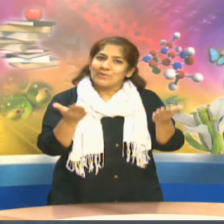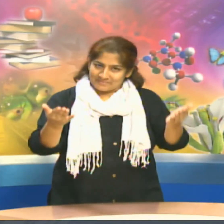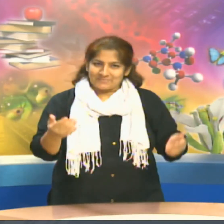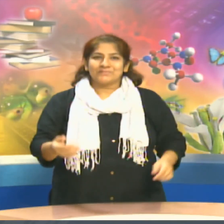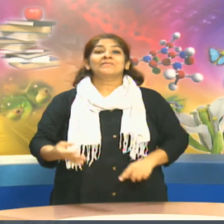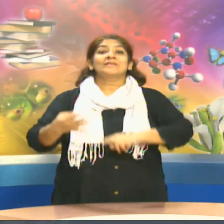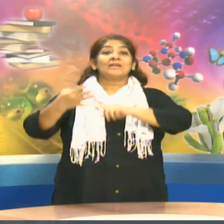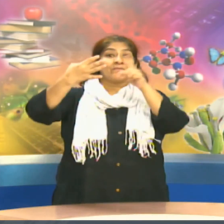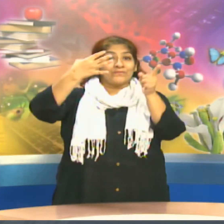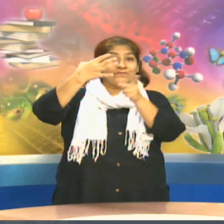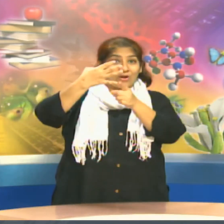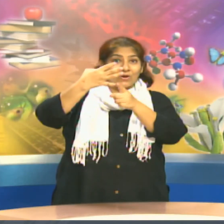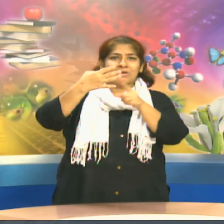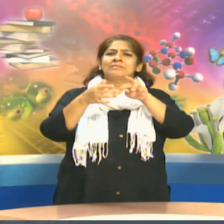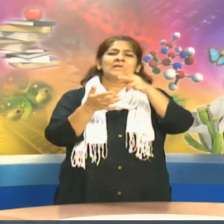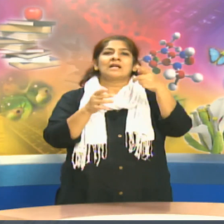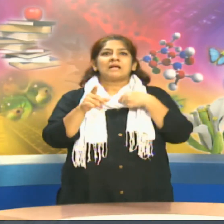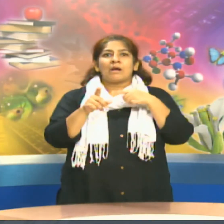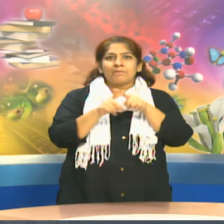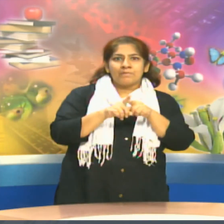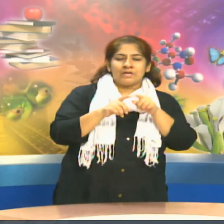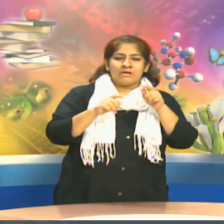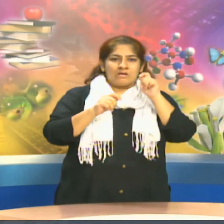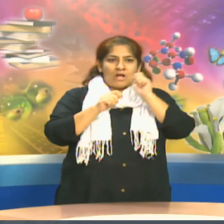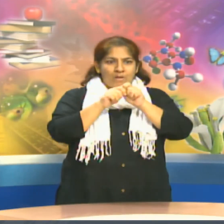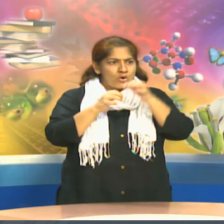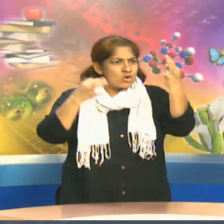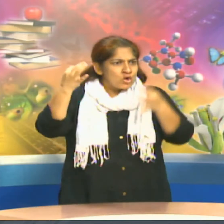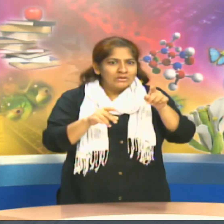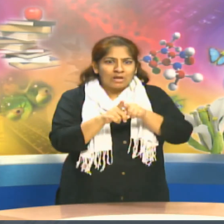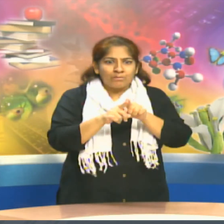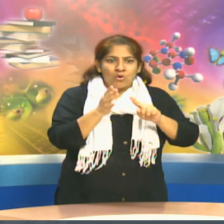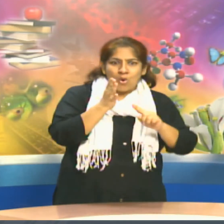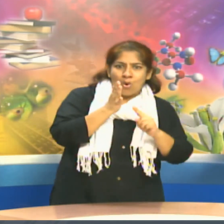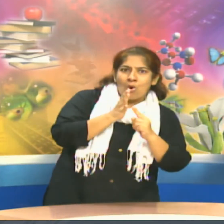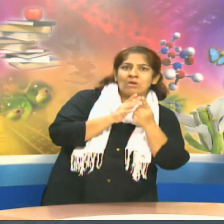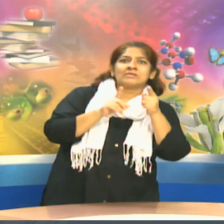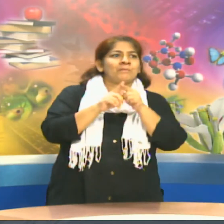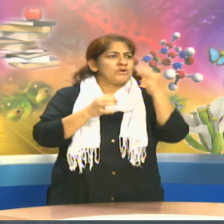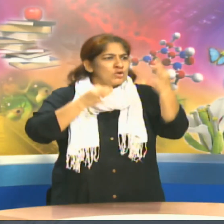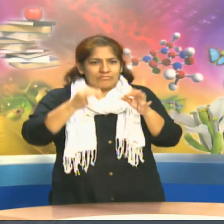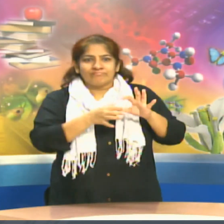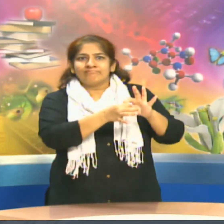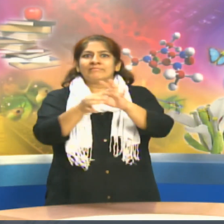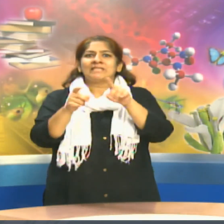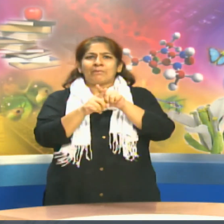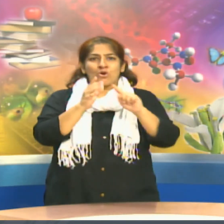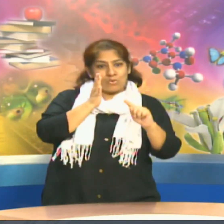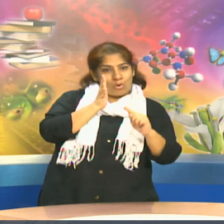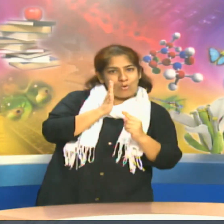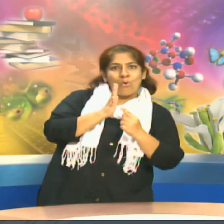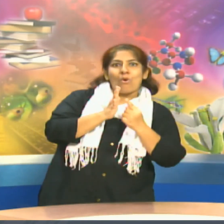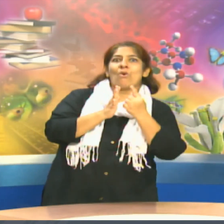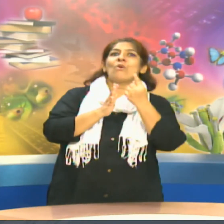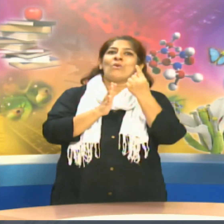this is important. The work is delegated, then it also motivates